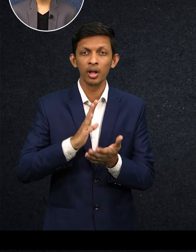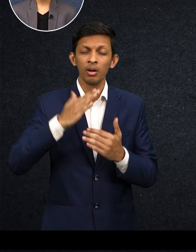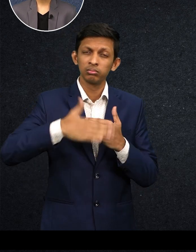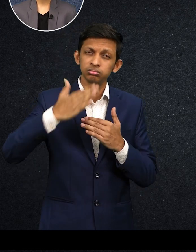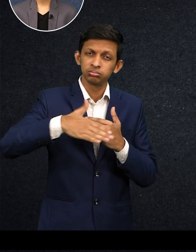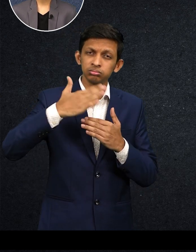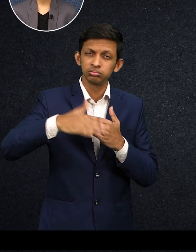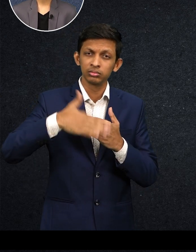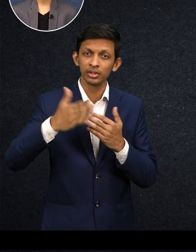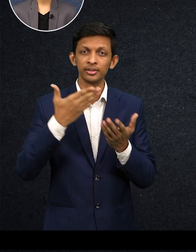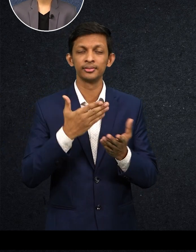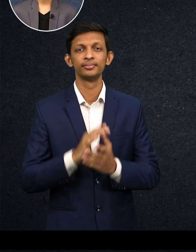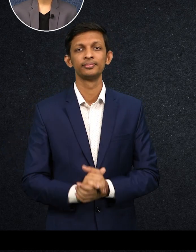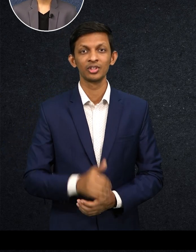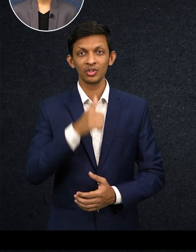renewable,